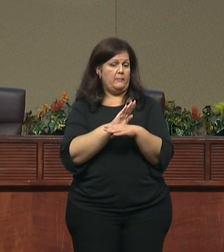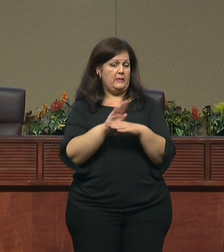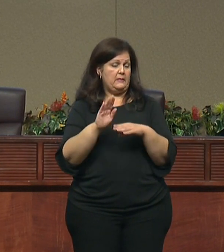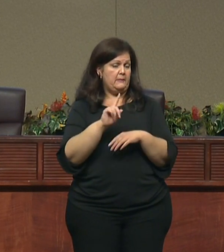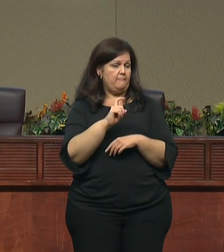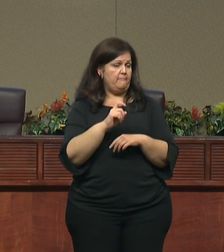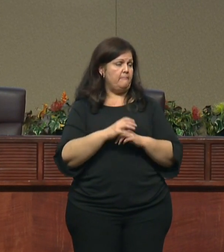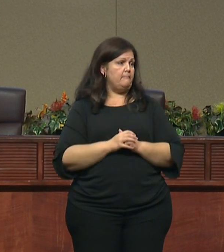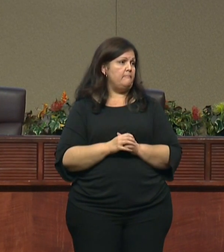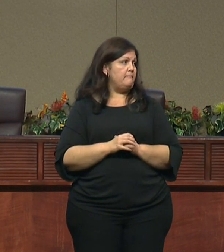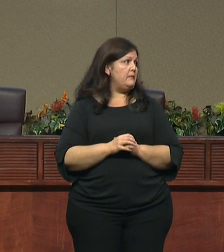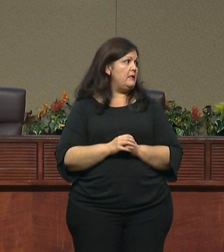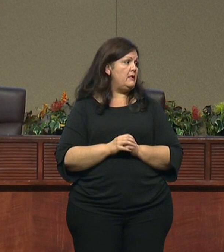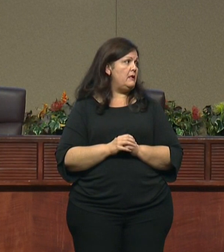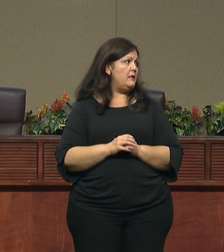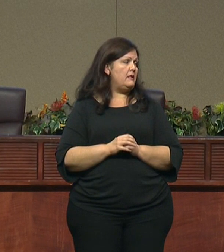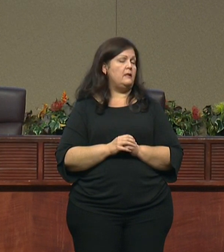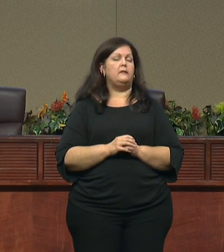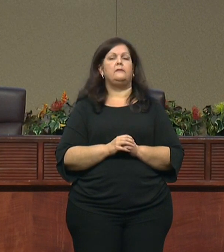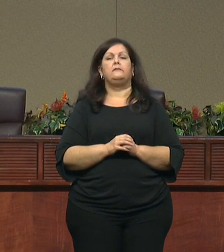all?